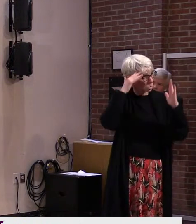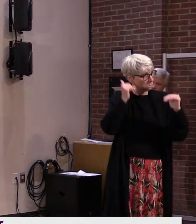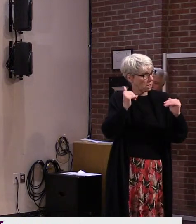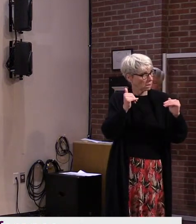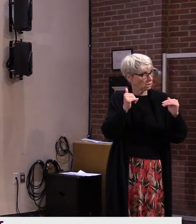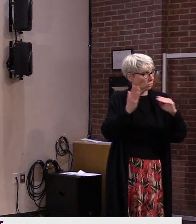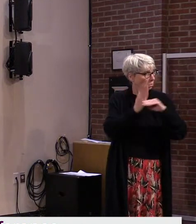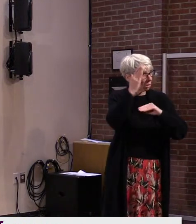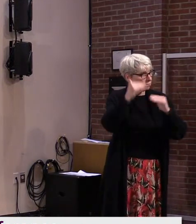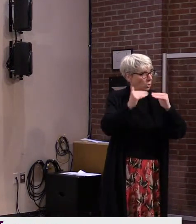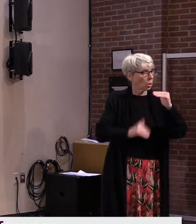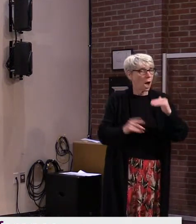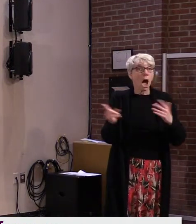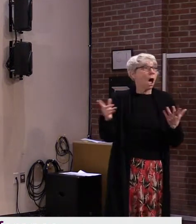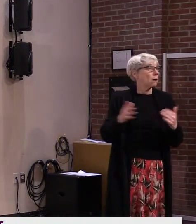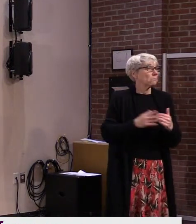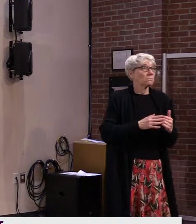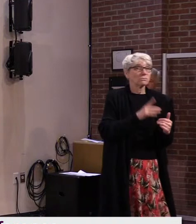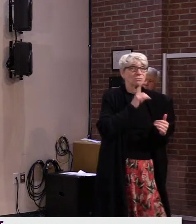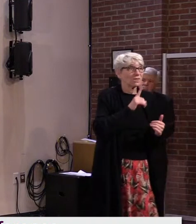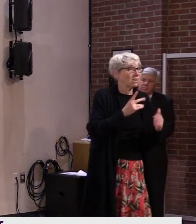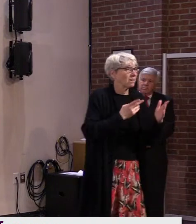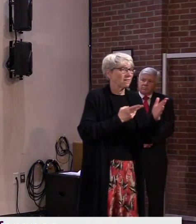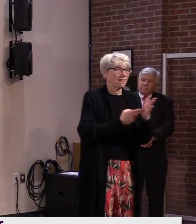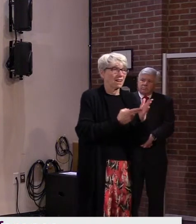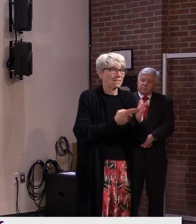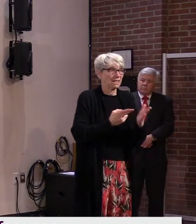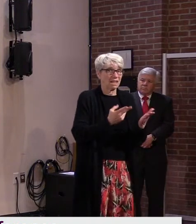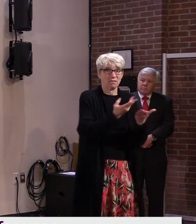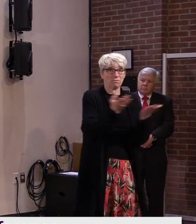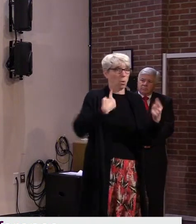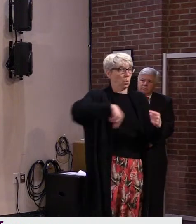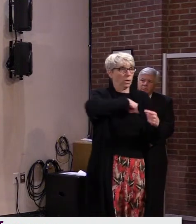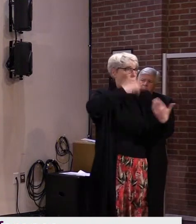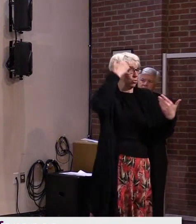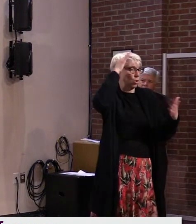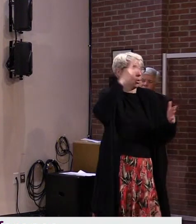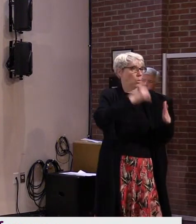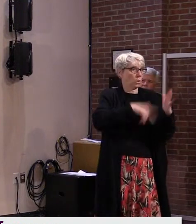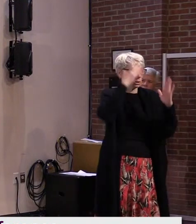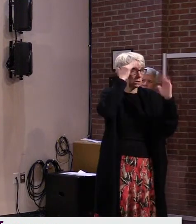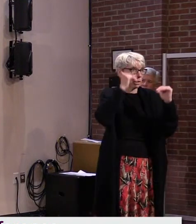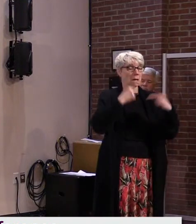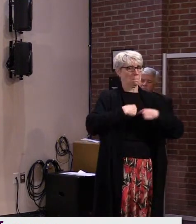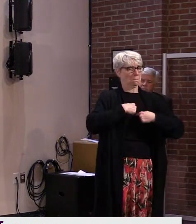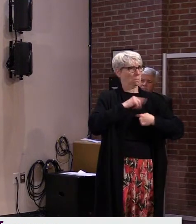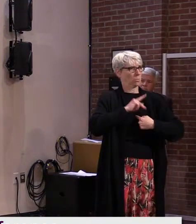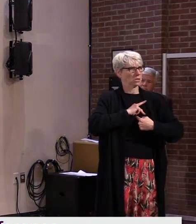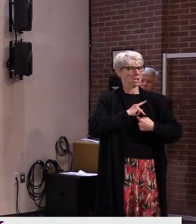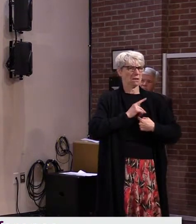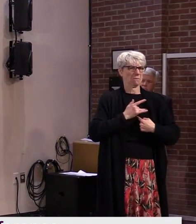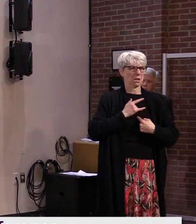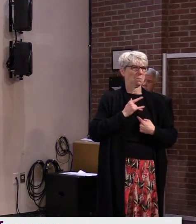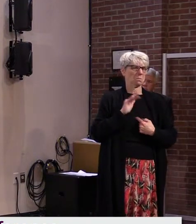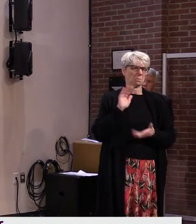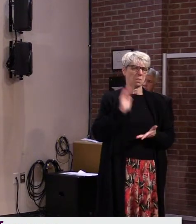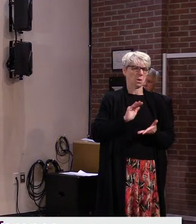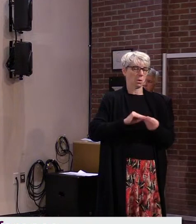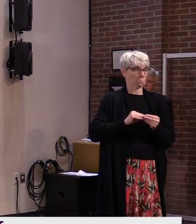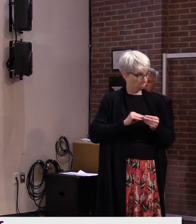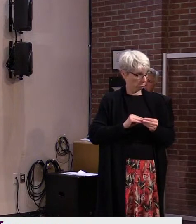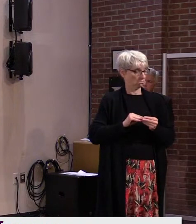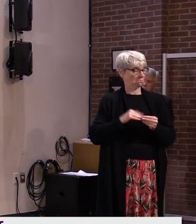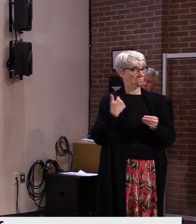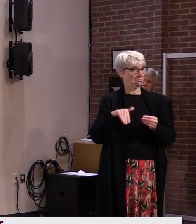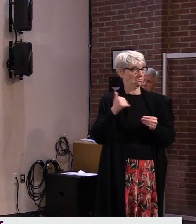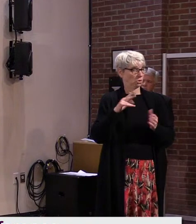I didn't feel that we would have the demand, just personally, but I don't think we're